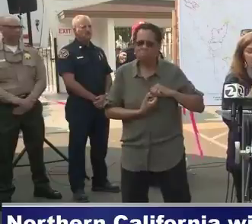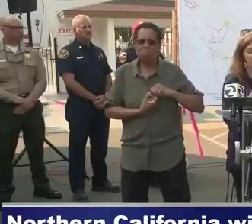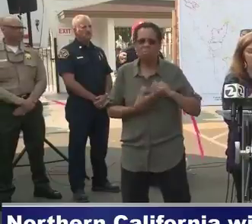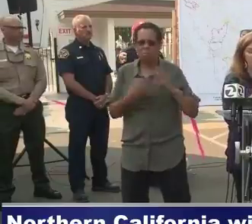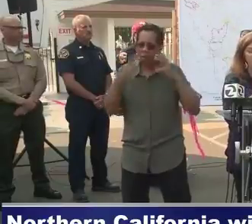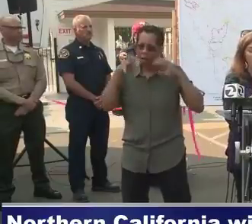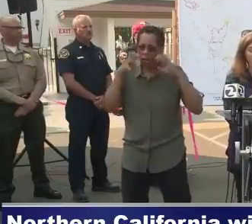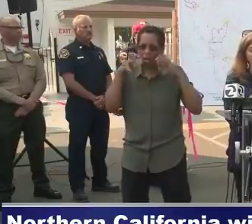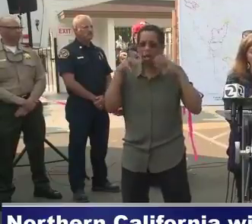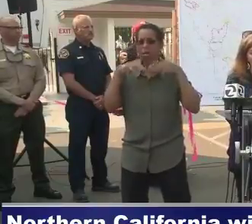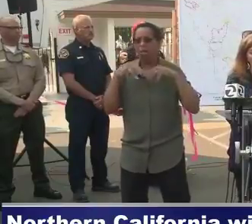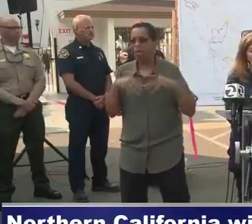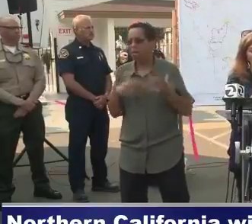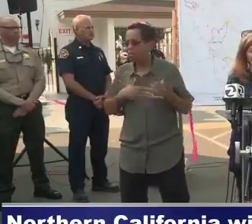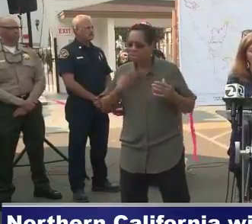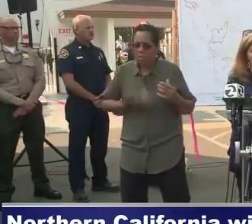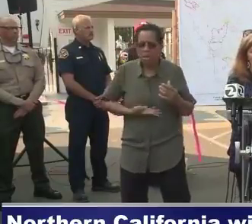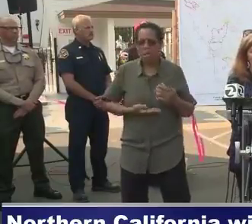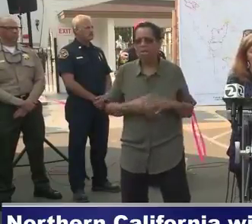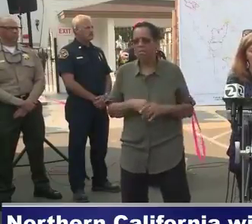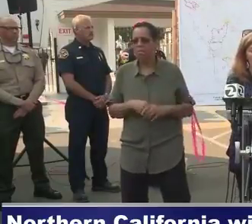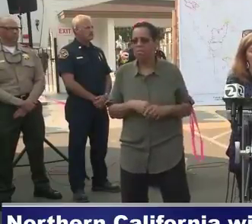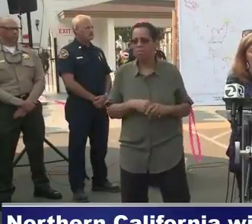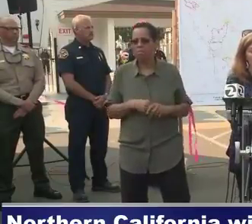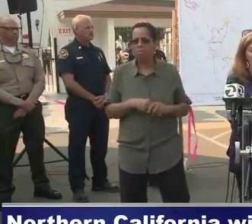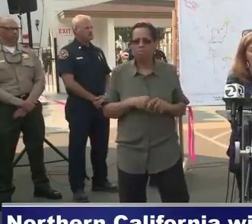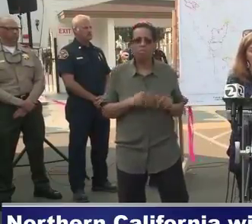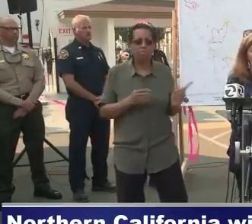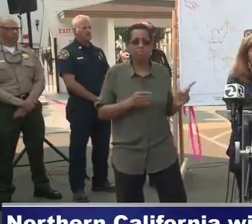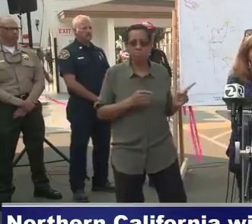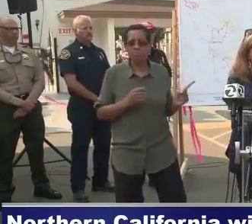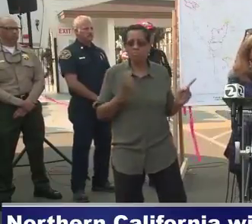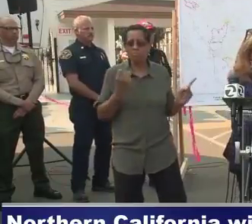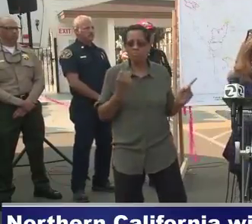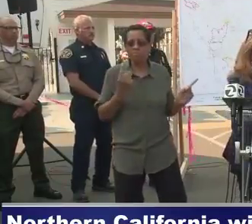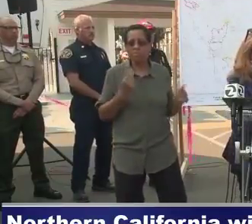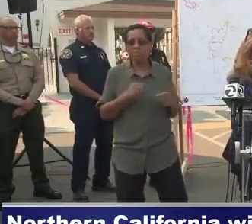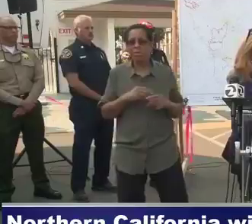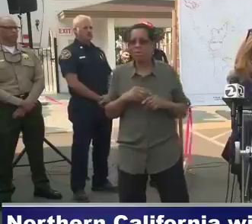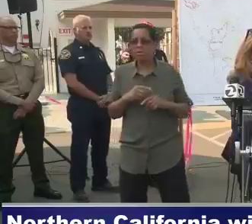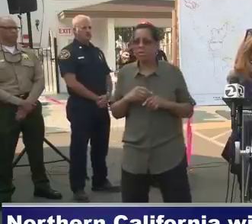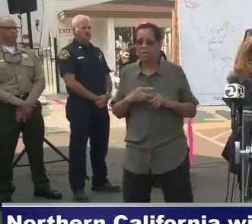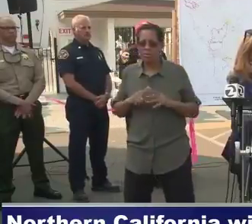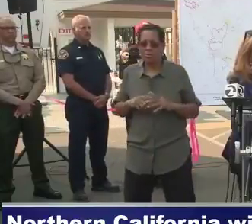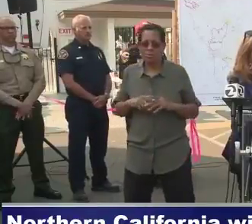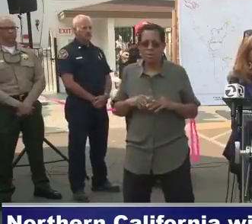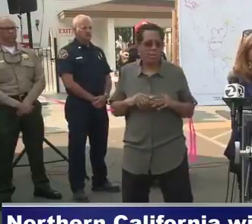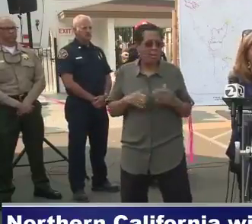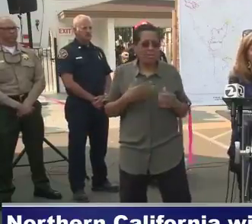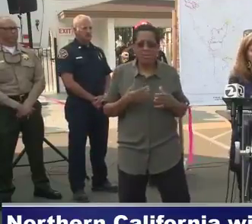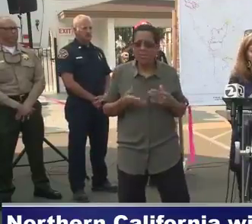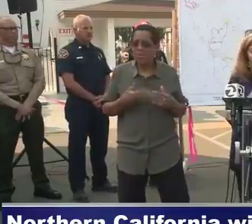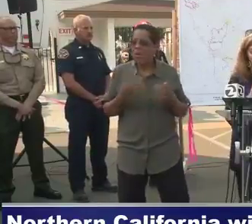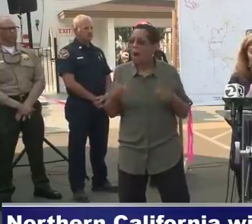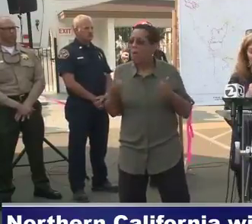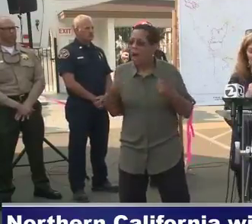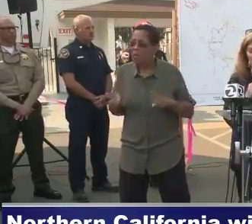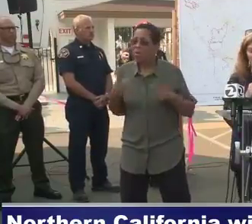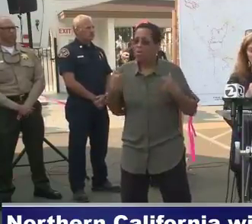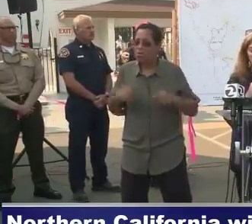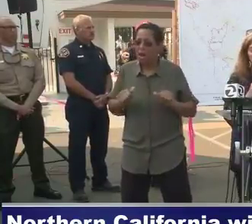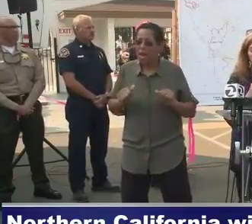in. Even that said, recovery and rebuilding has begun. I want to give our residents